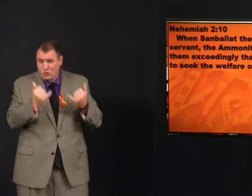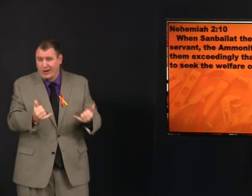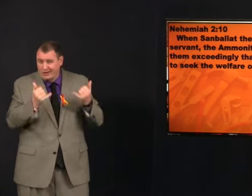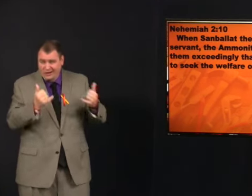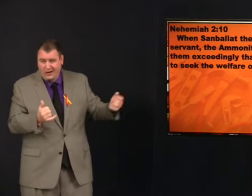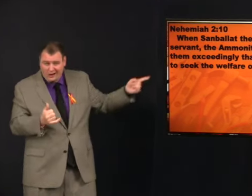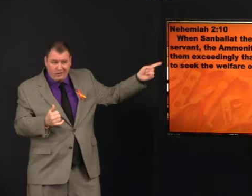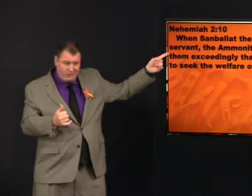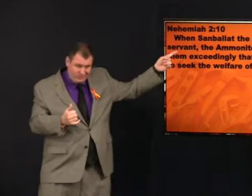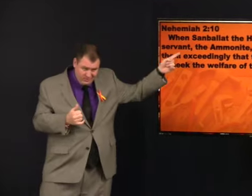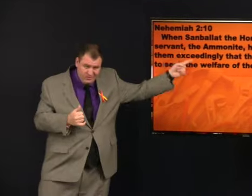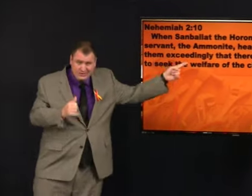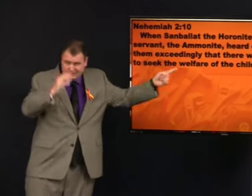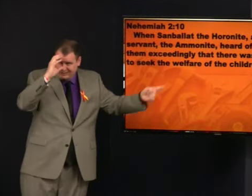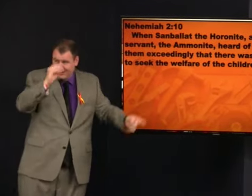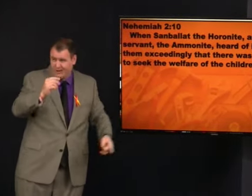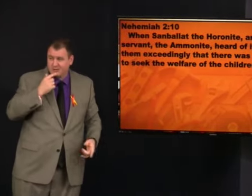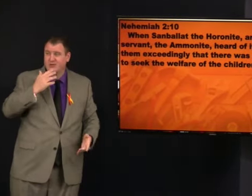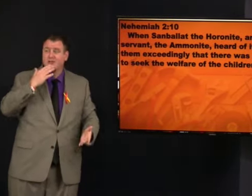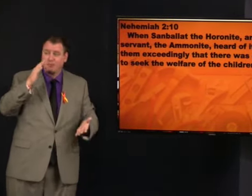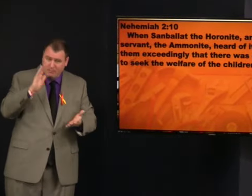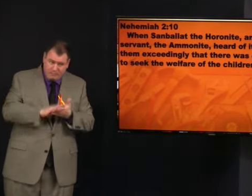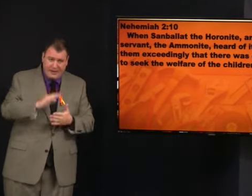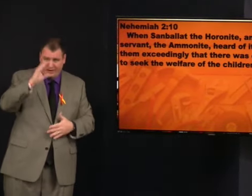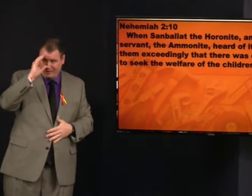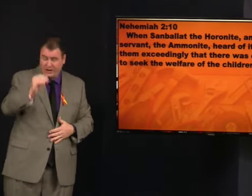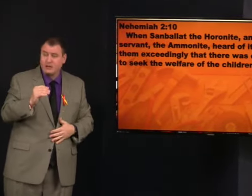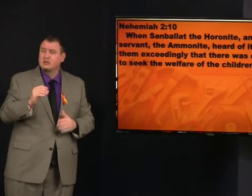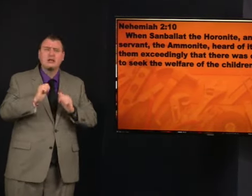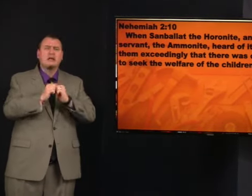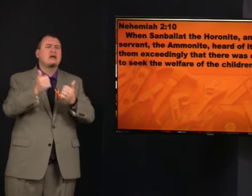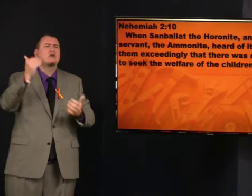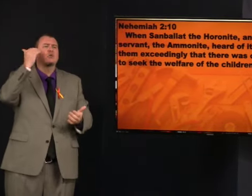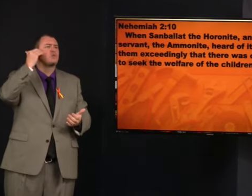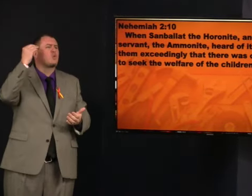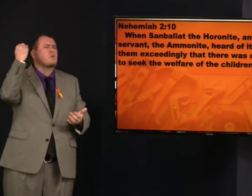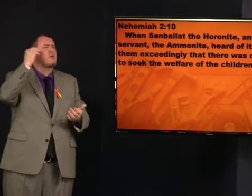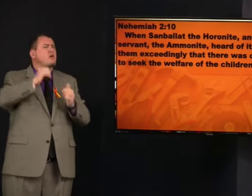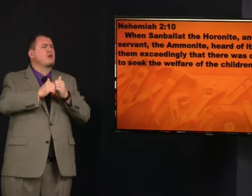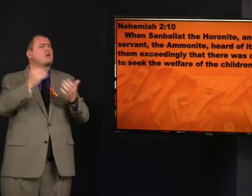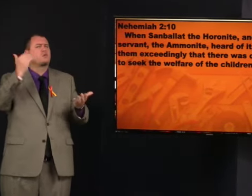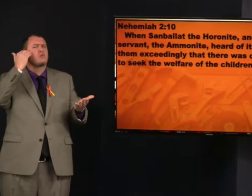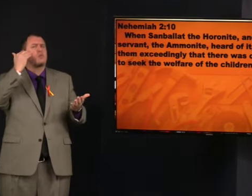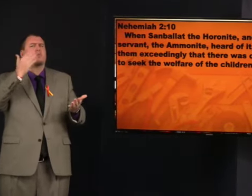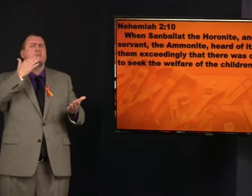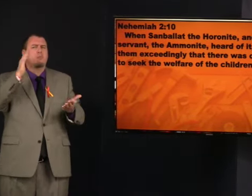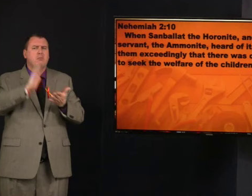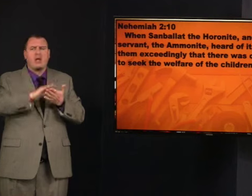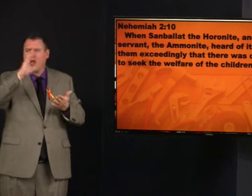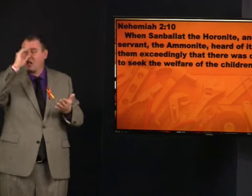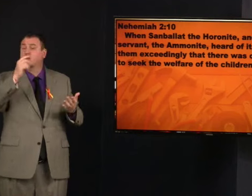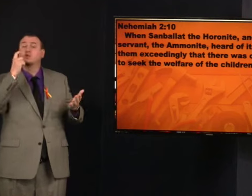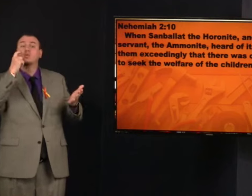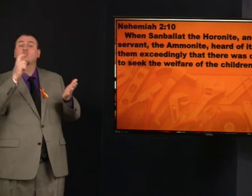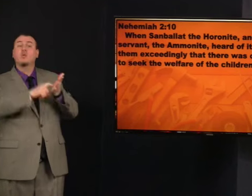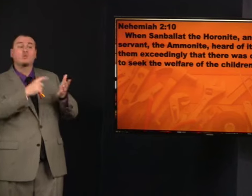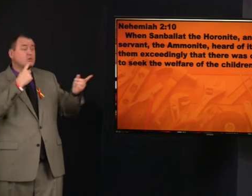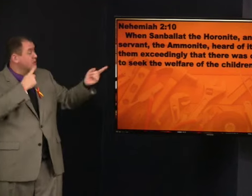But I'm telling you right now that these guys are the bad guys in this. Well, Pastor Mark, how do you know that?